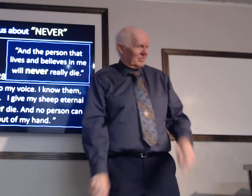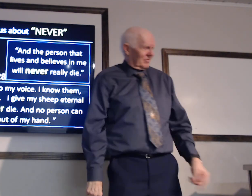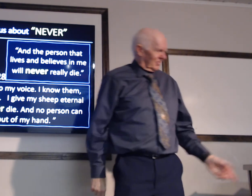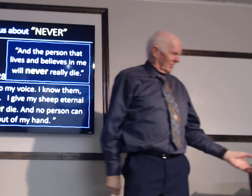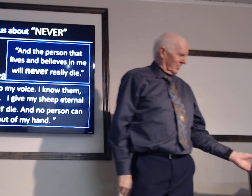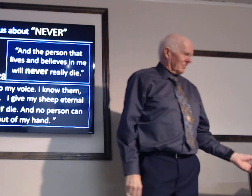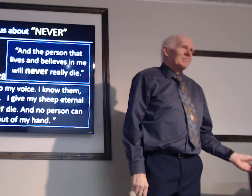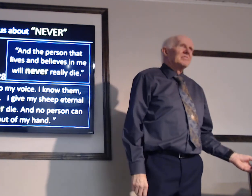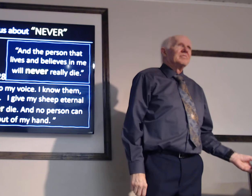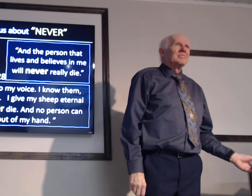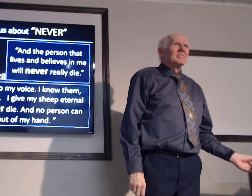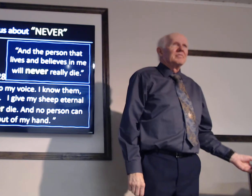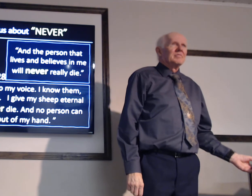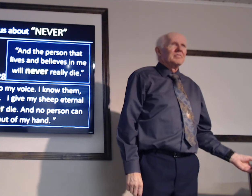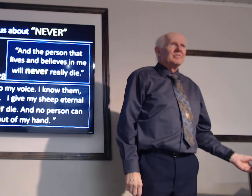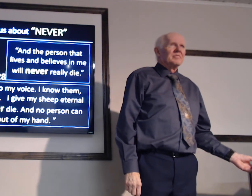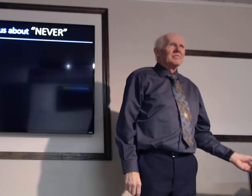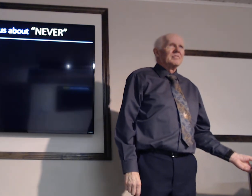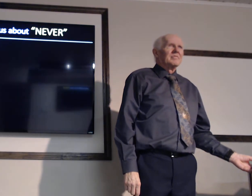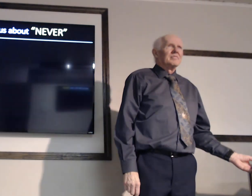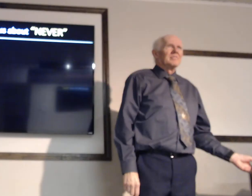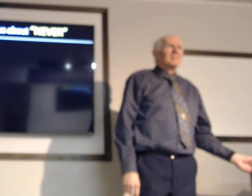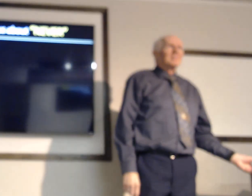If the devil takes hold of us, he can't.